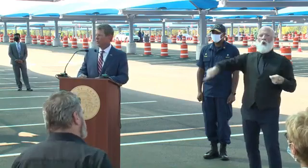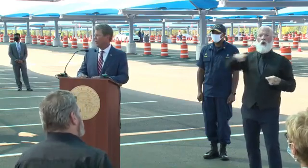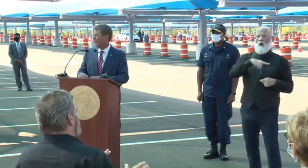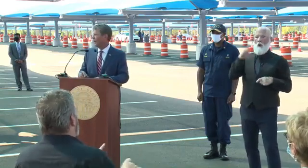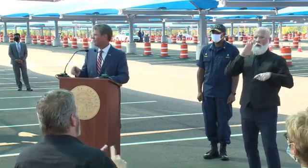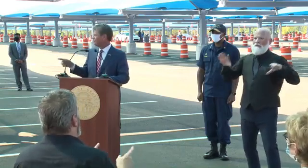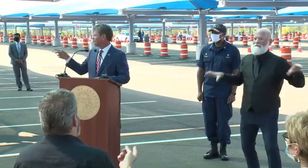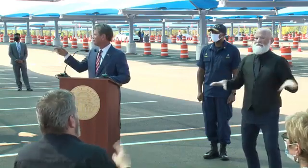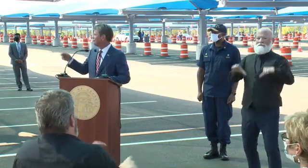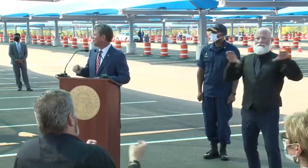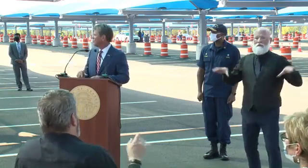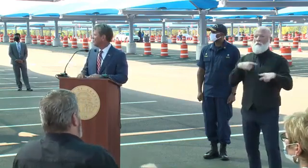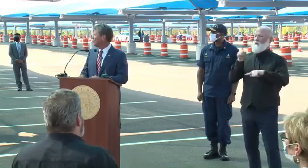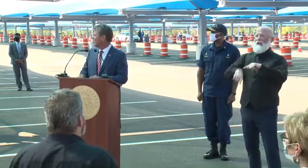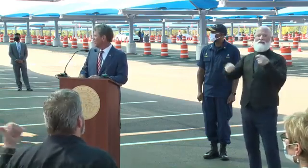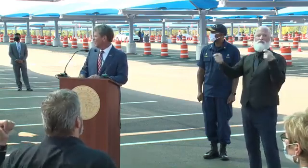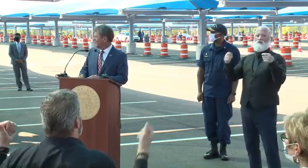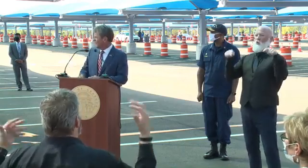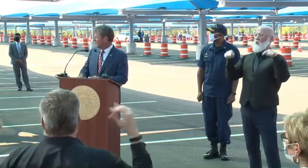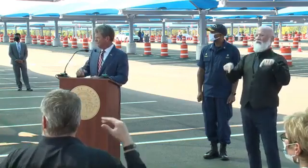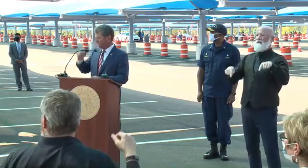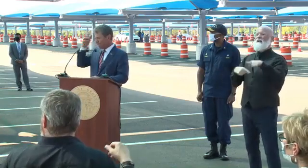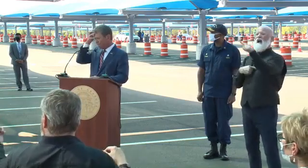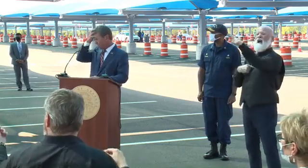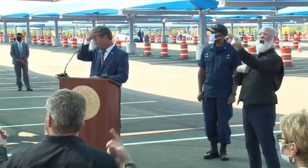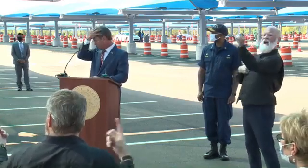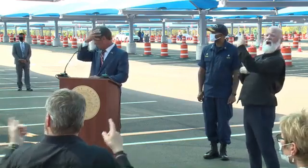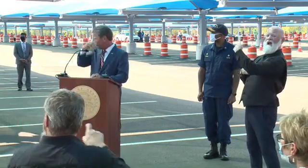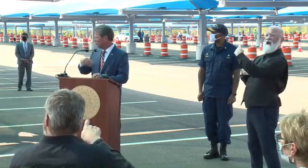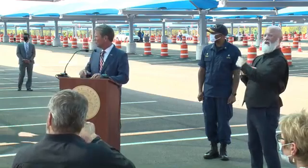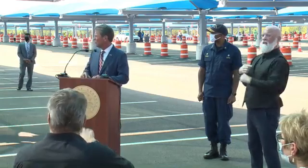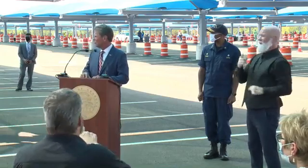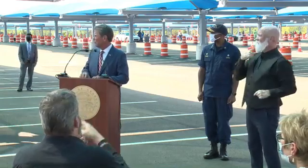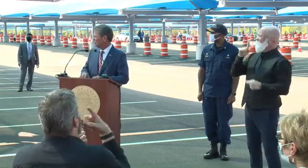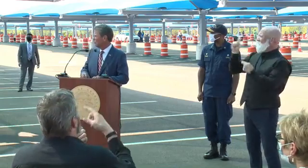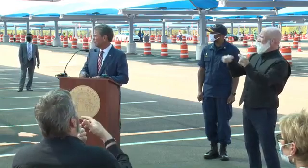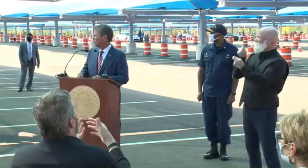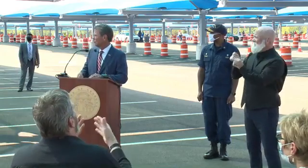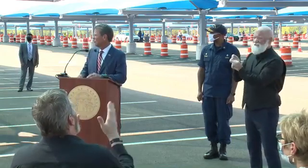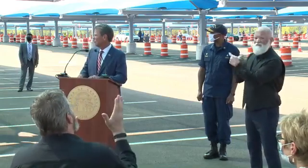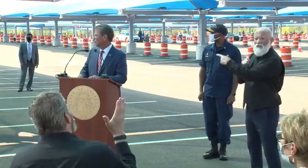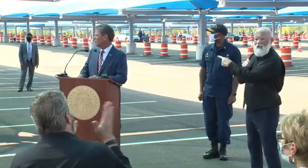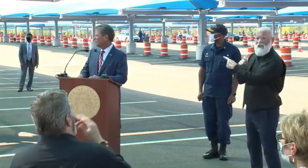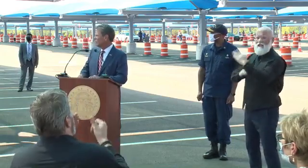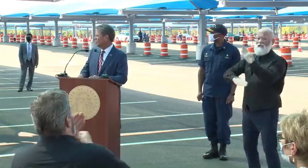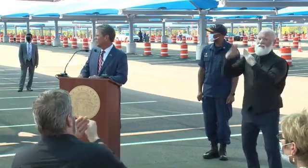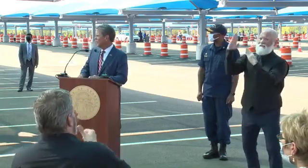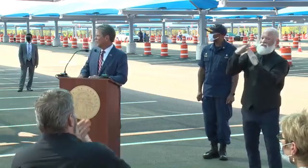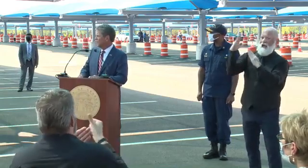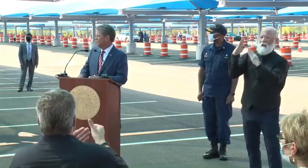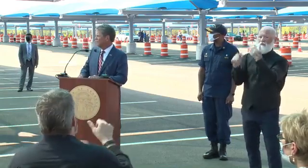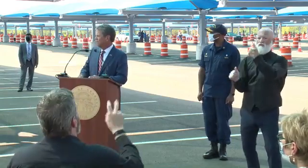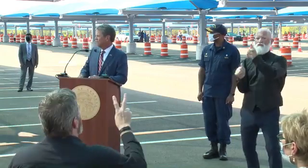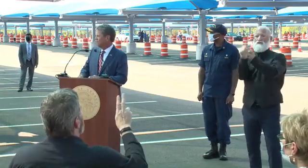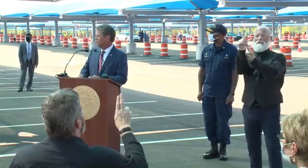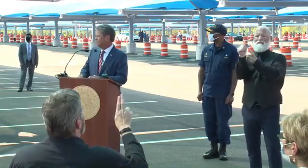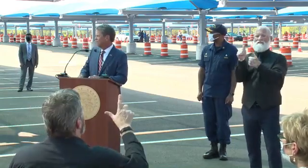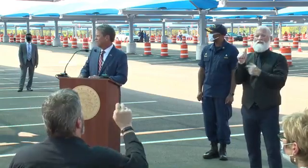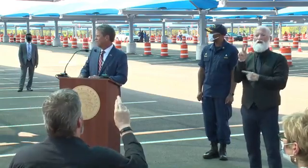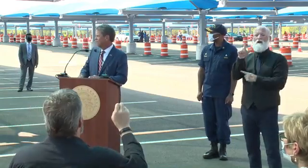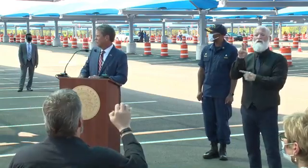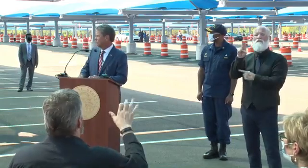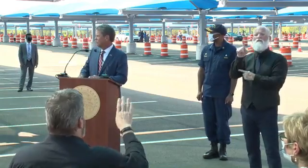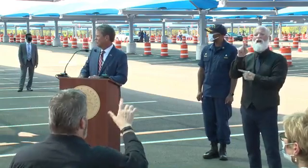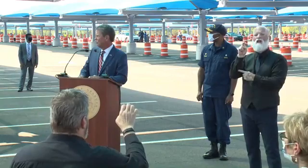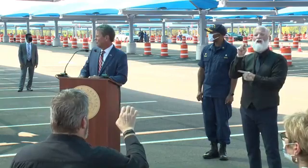can control on that. Governor Kemp, you mentioned specifically the vulnerable populations that are still in shelter-in-place, and this is going on, months now.